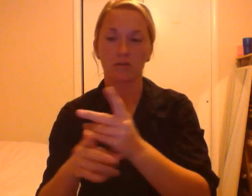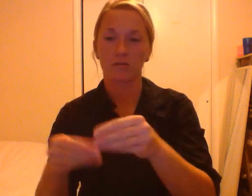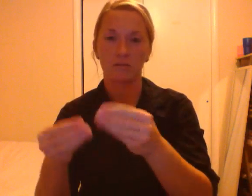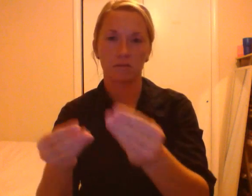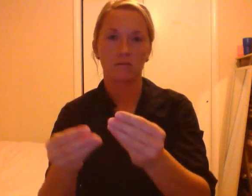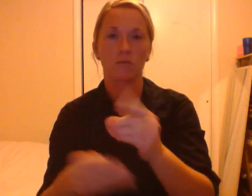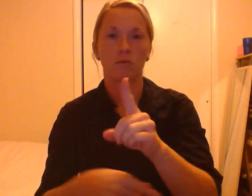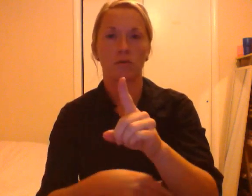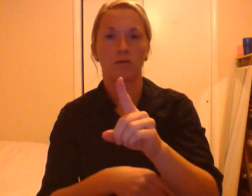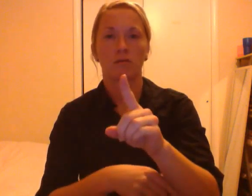up front.